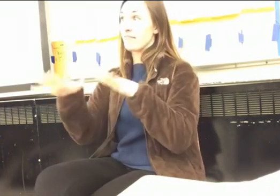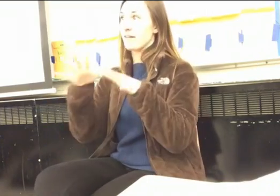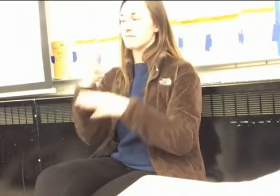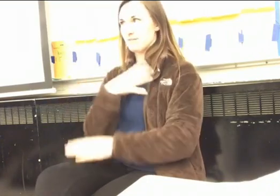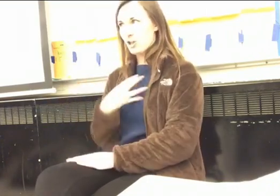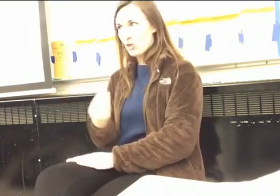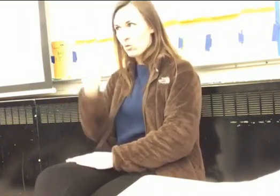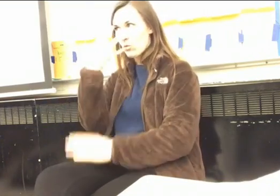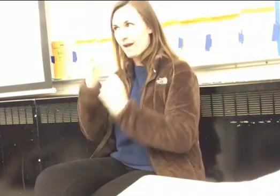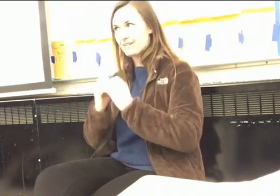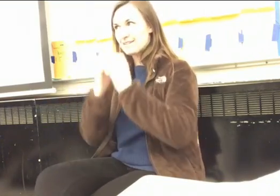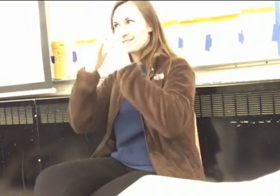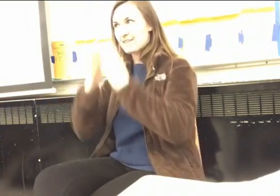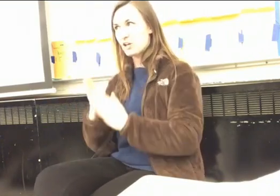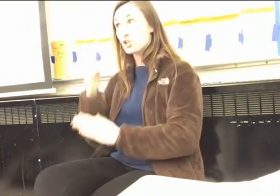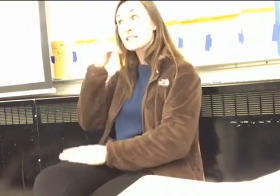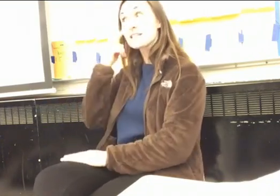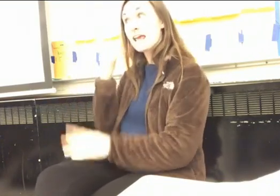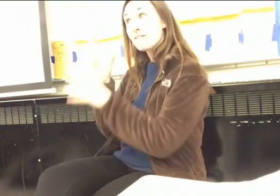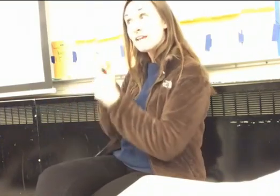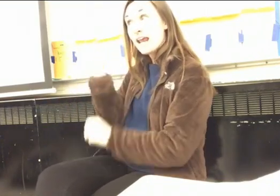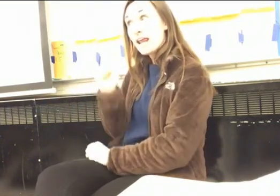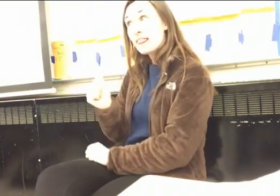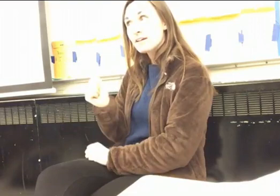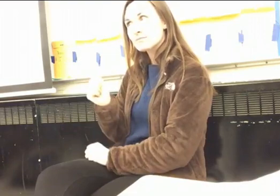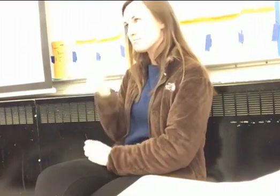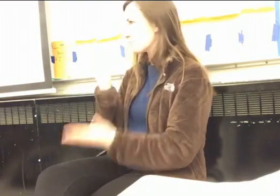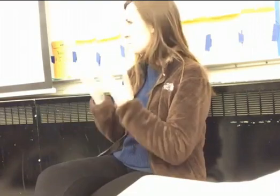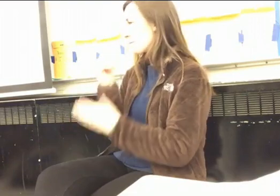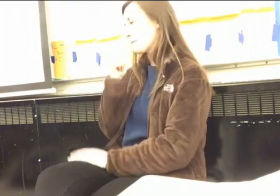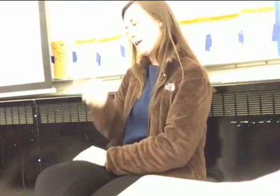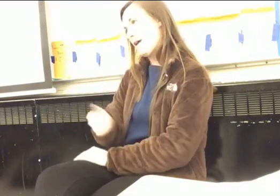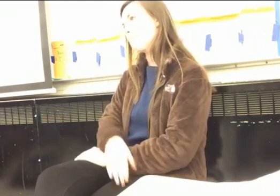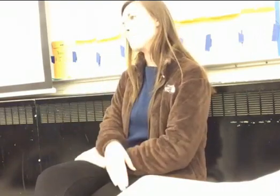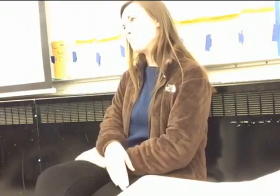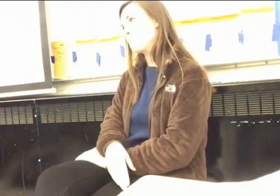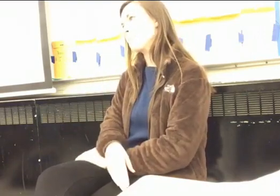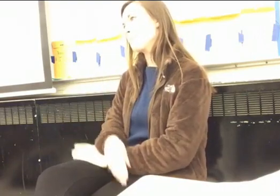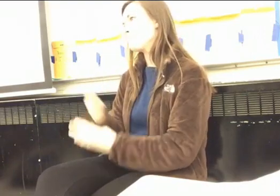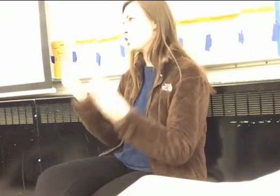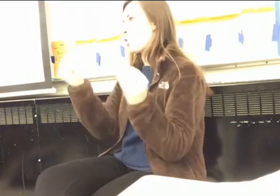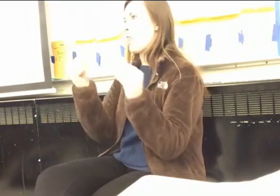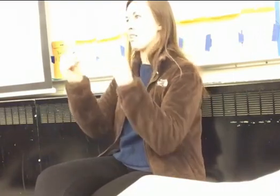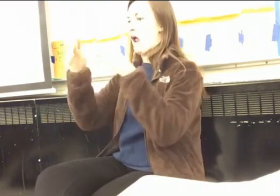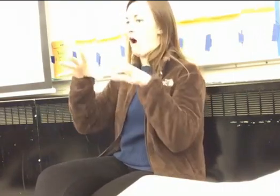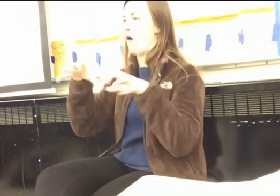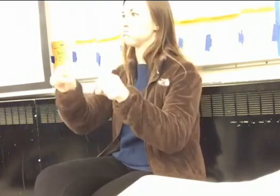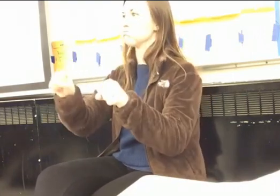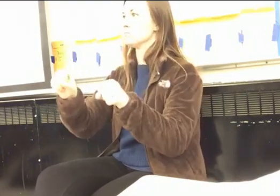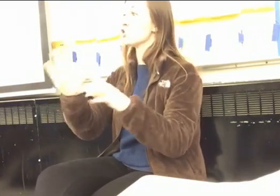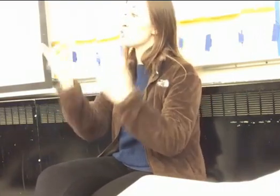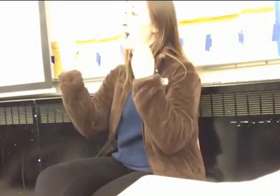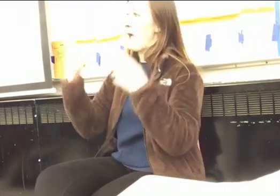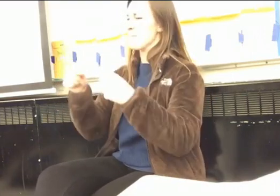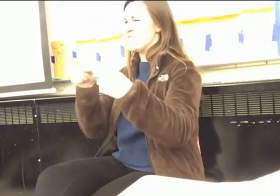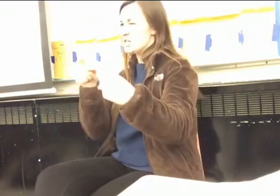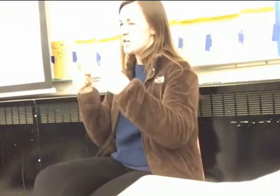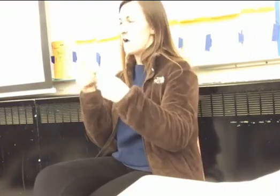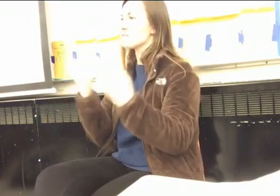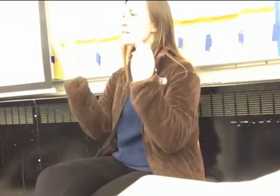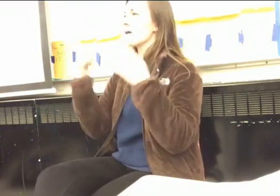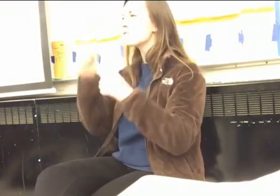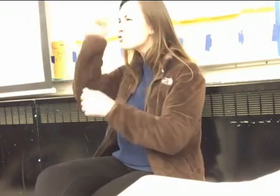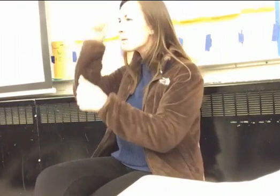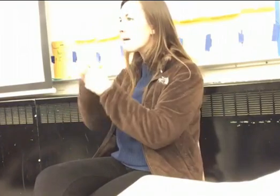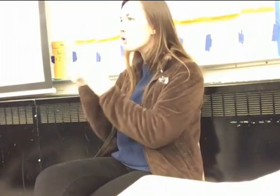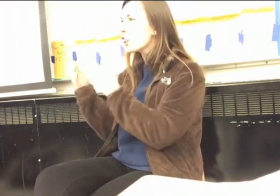settlers. Are the natives going to get anything? Probably not. No, probably not. Okay? So what happens is these conflicts occur. Do you guys remember the Trail of